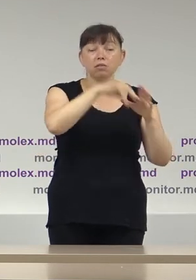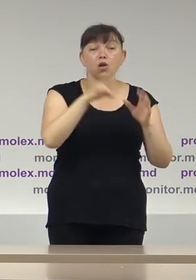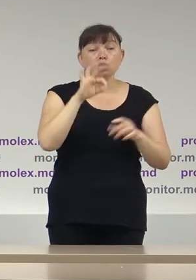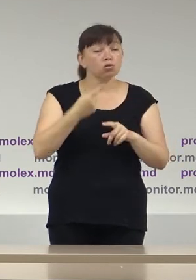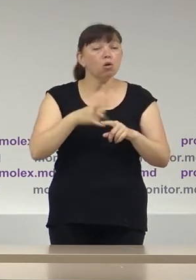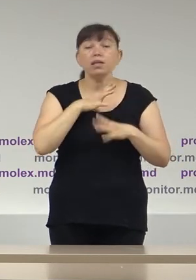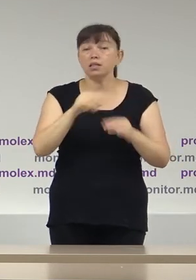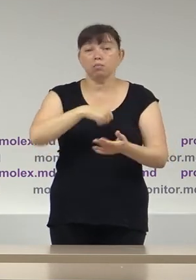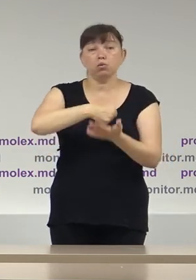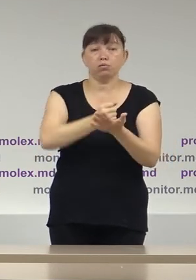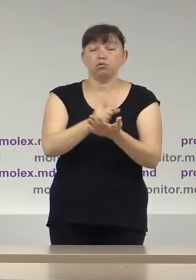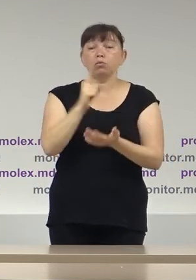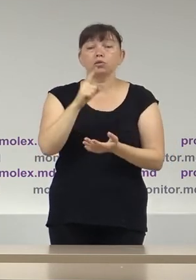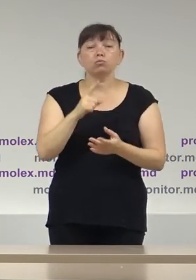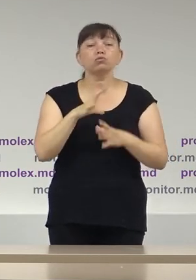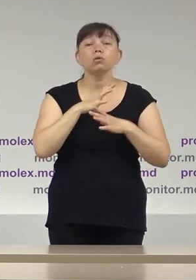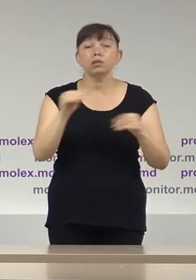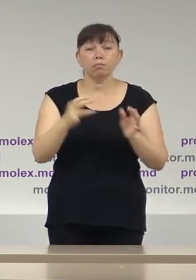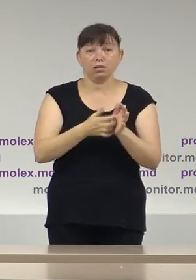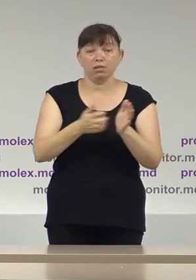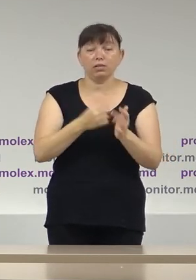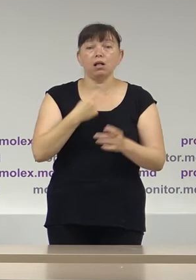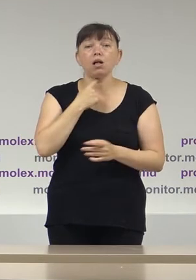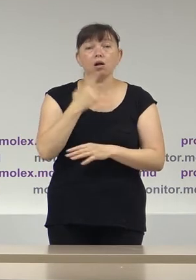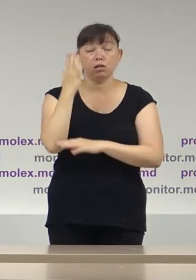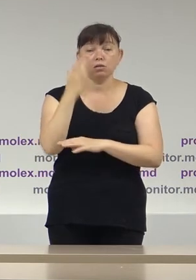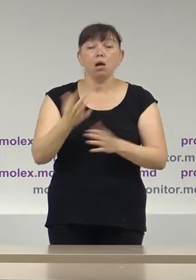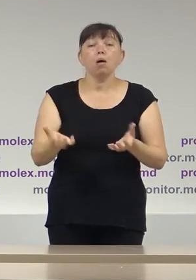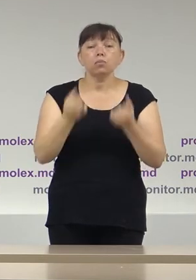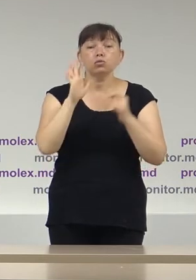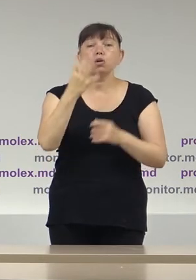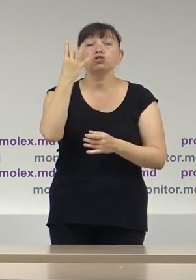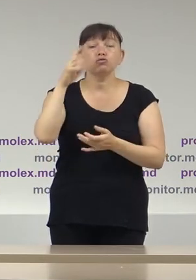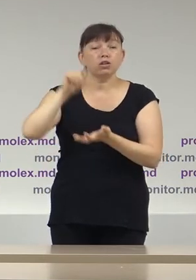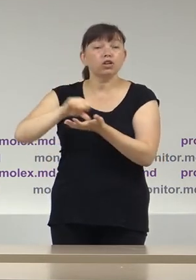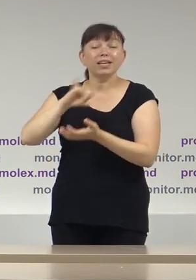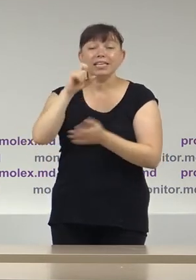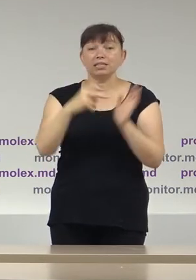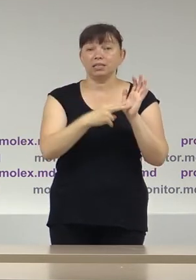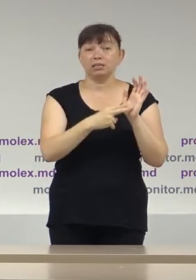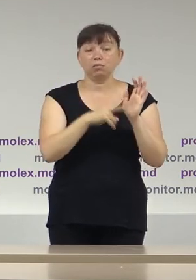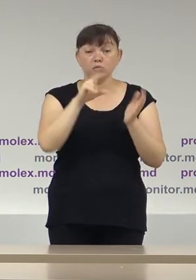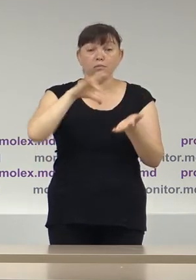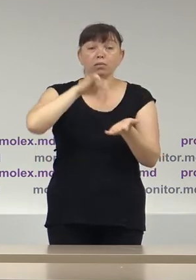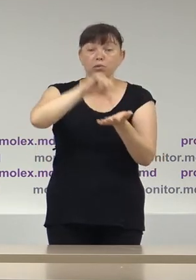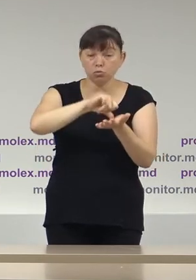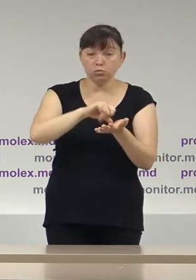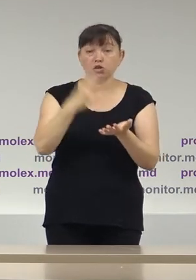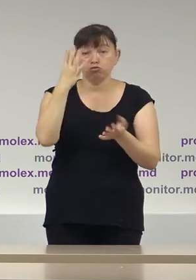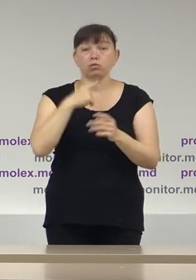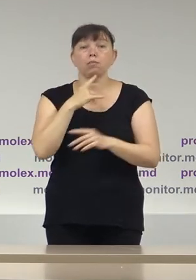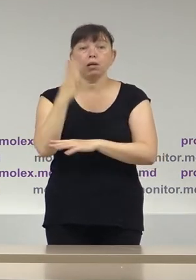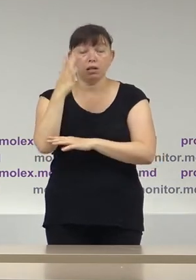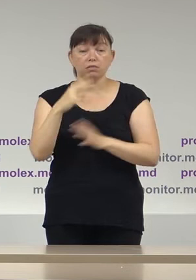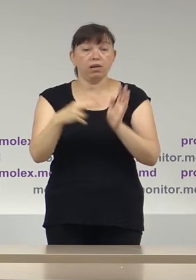organized transportation of voters to the polling stations. But this decision was not passed because of insufficient votes, being